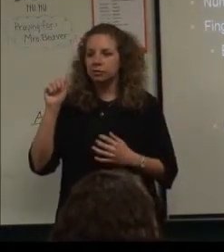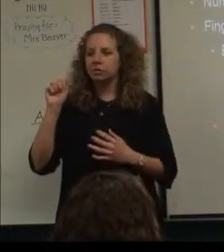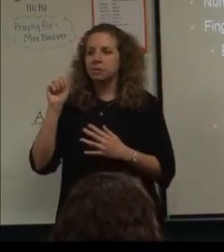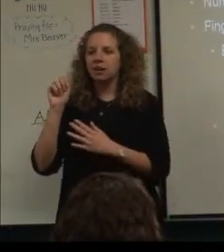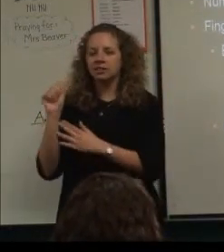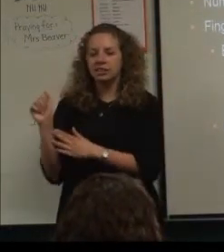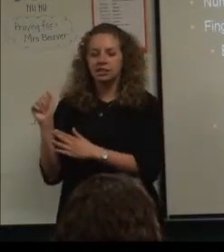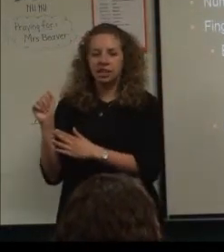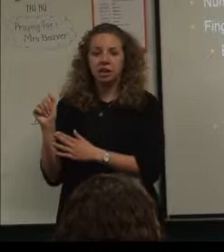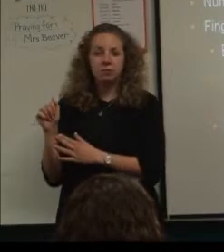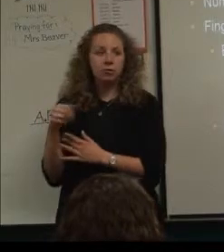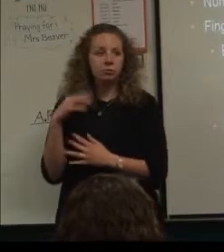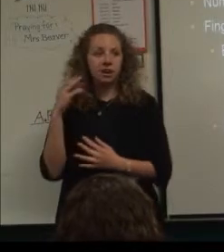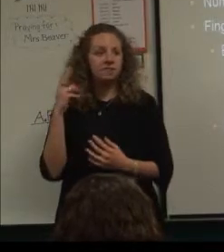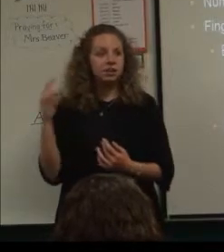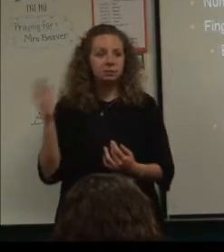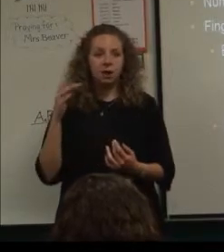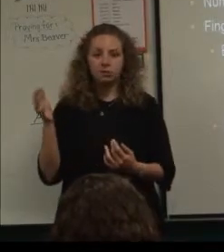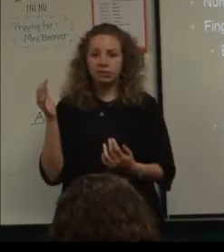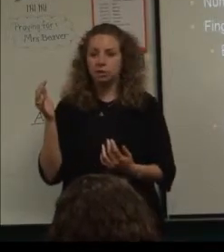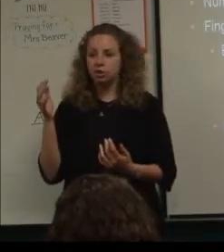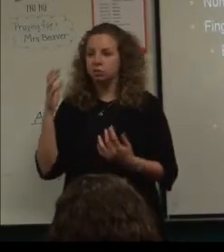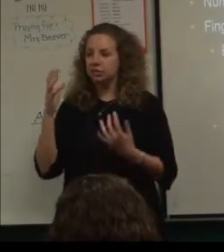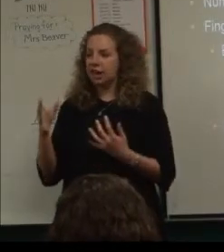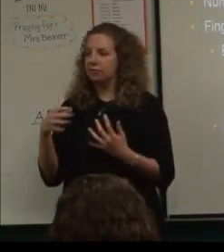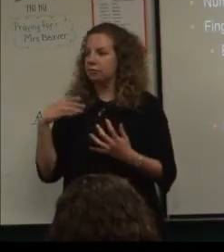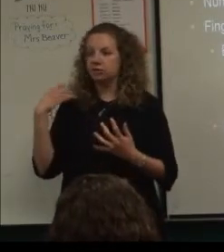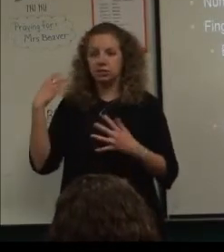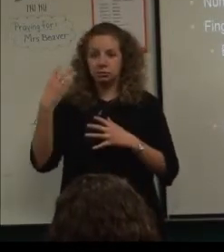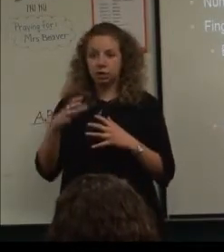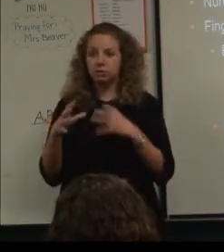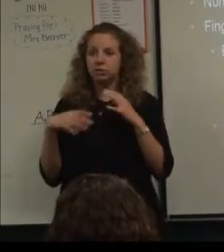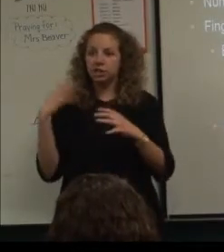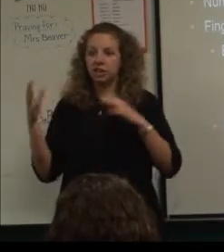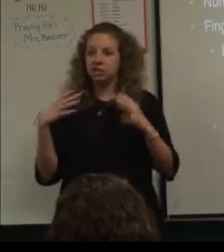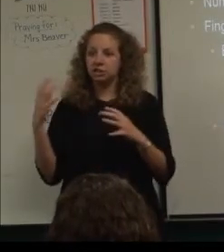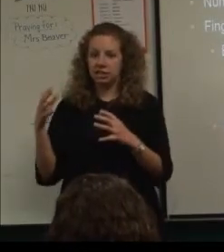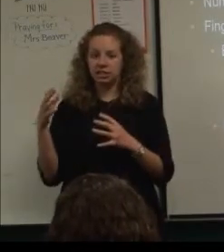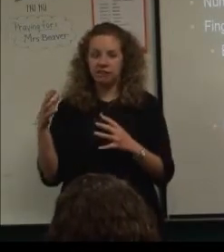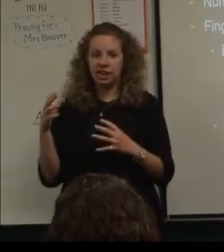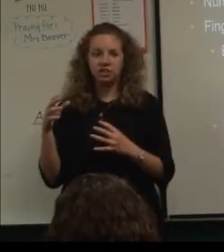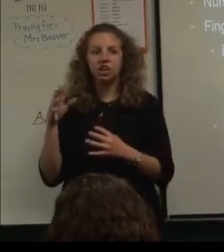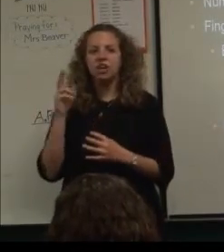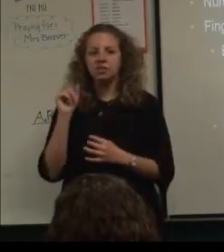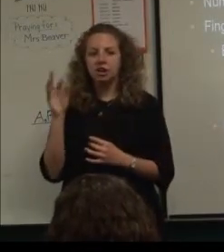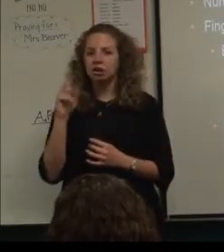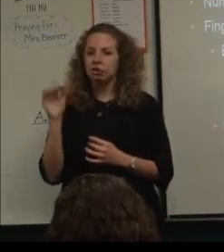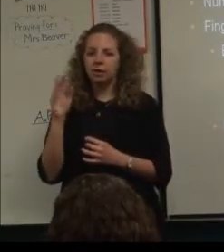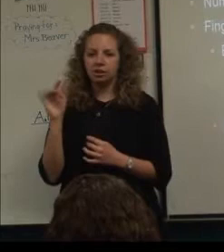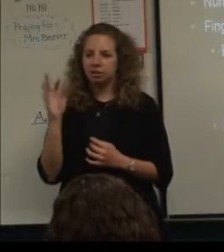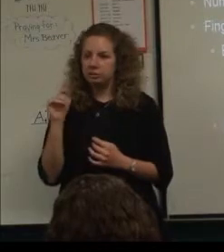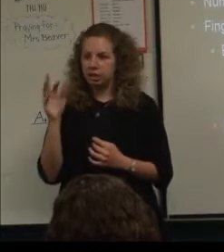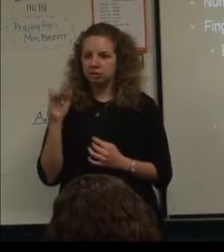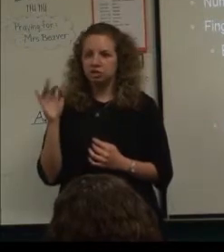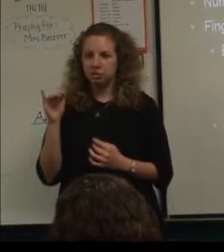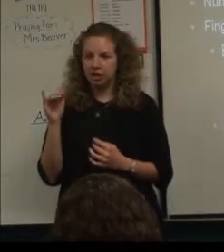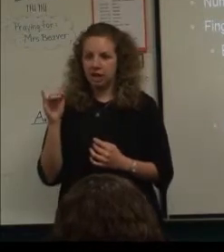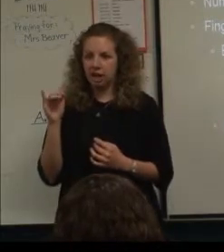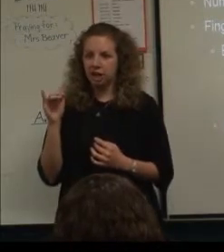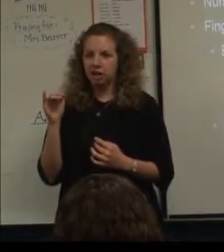I'm going to pause on each thing. But when I fingerspell with someone who's deaf or someone else who's hearing that understands it faster, then I'll go at regular speed and just go here.